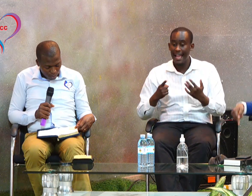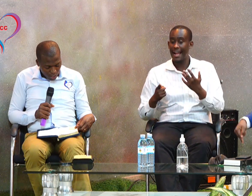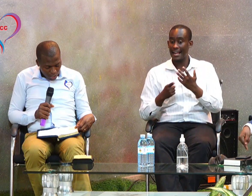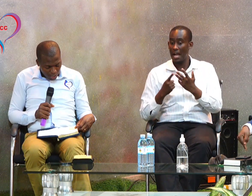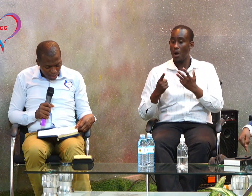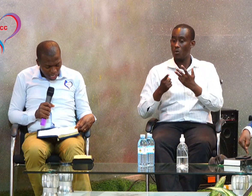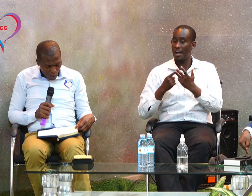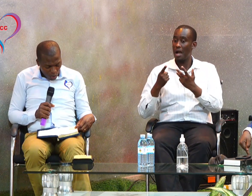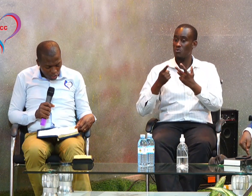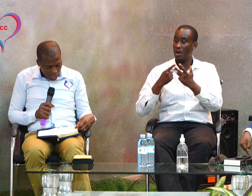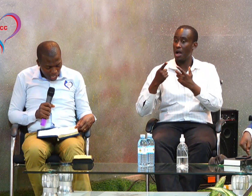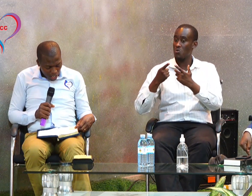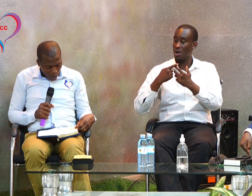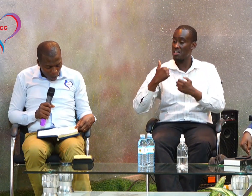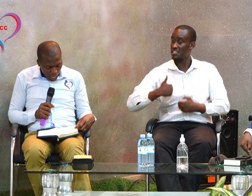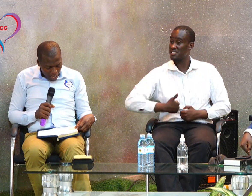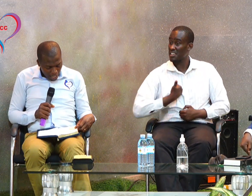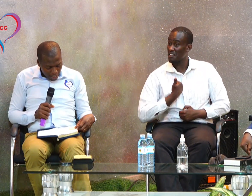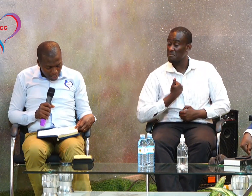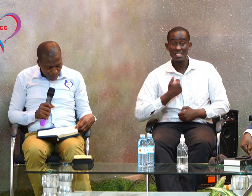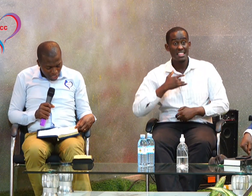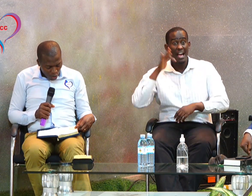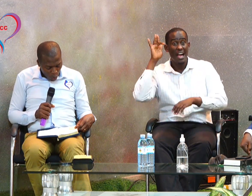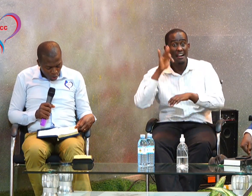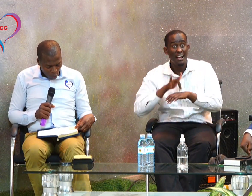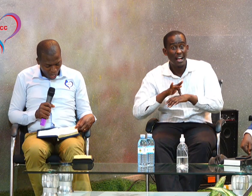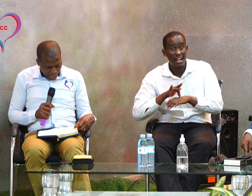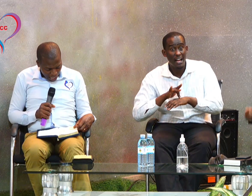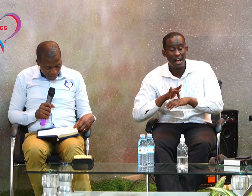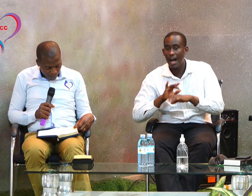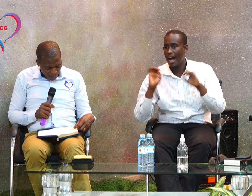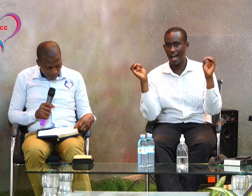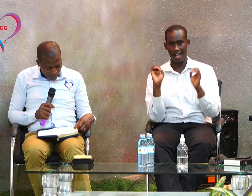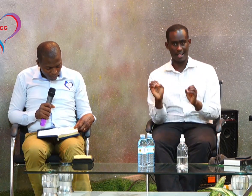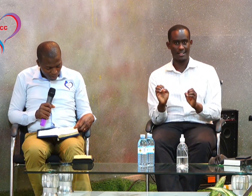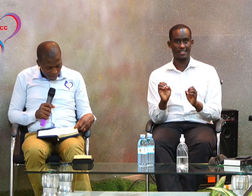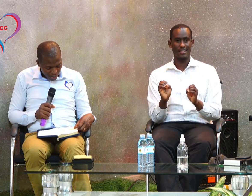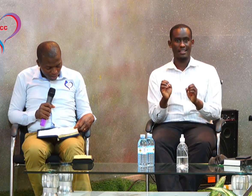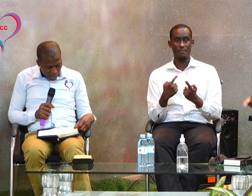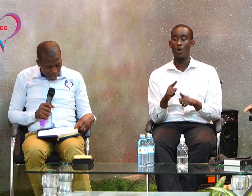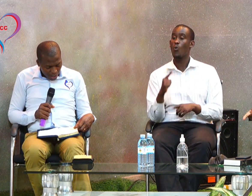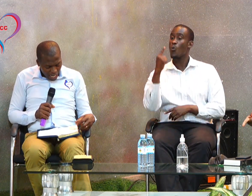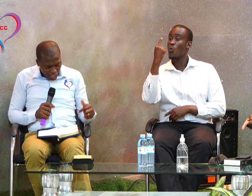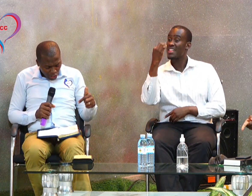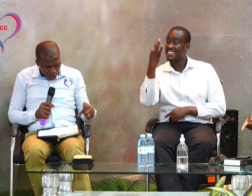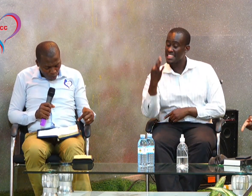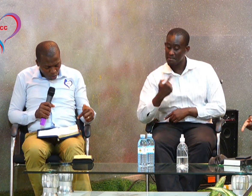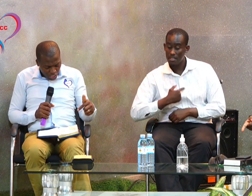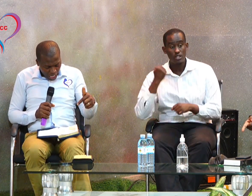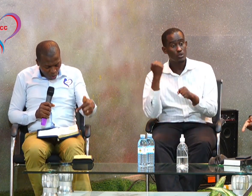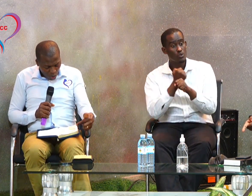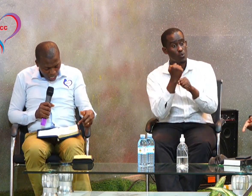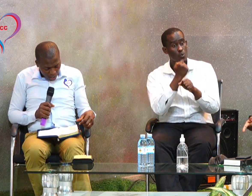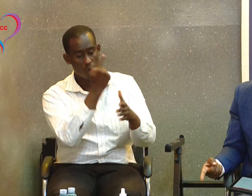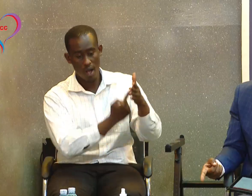apprehended it. Nje serowooza kuba nti mmaze okukikwata. But one thing I do. Naye kimu